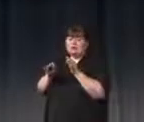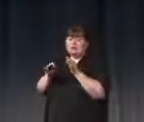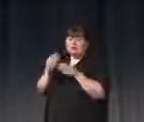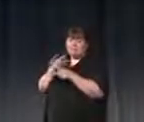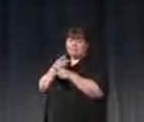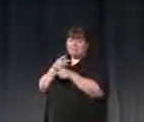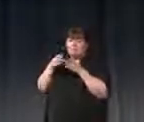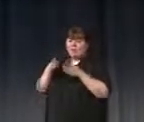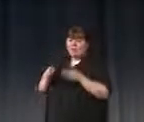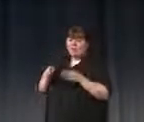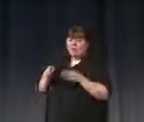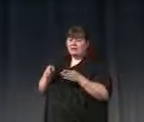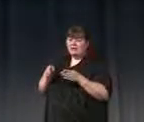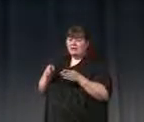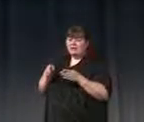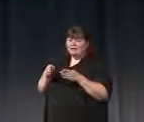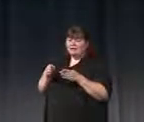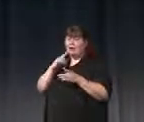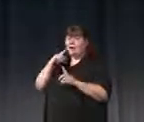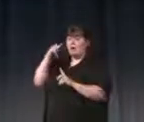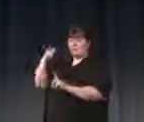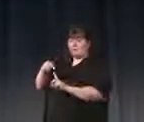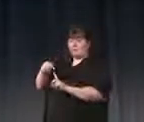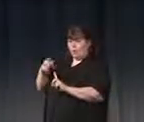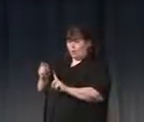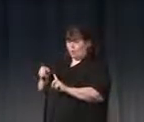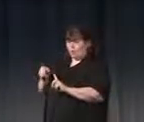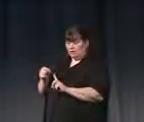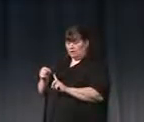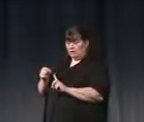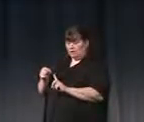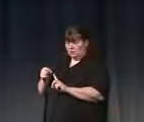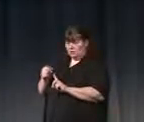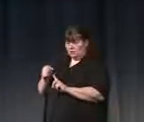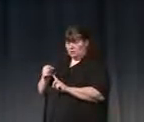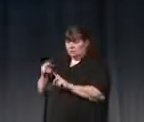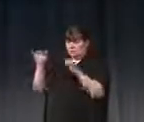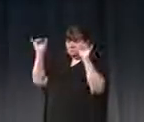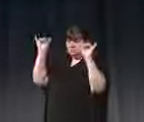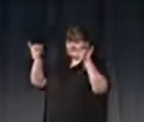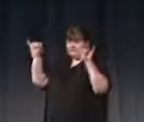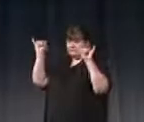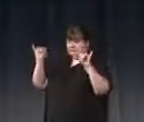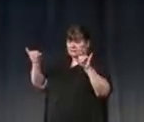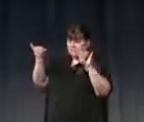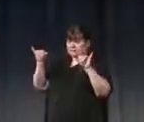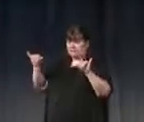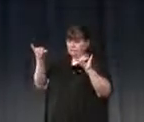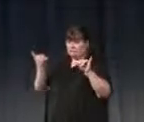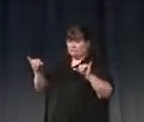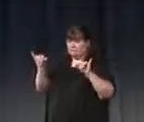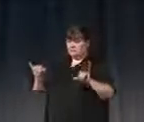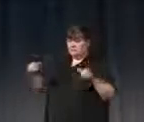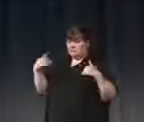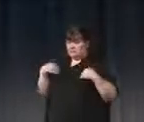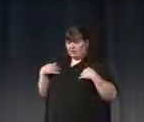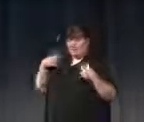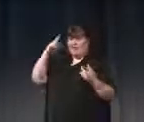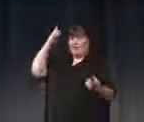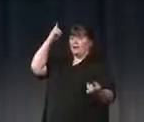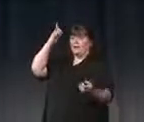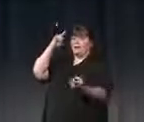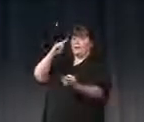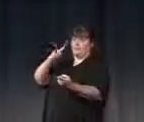That the important point is just that there's these regularities that we see from one impulse response to another, which is that the decay has got some